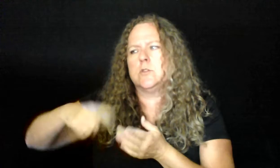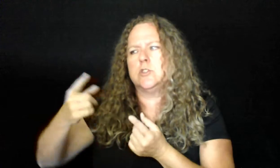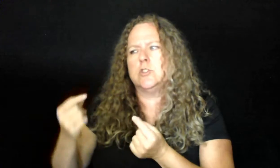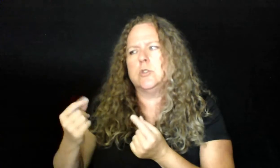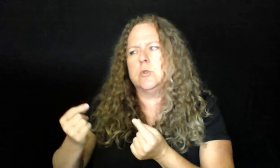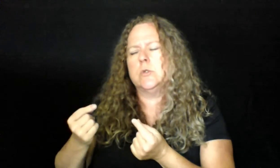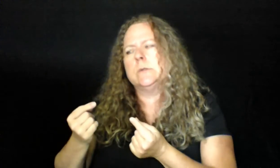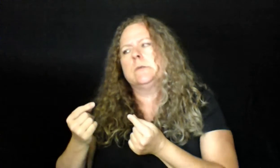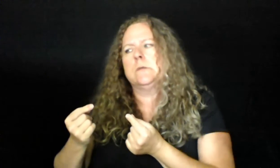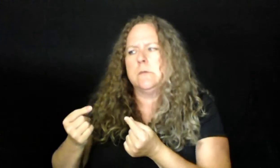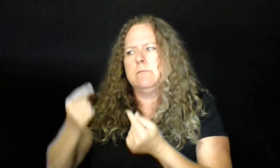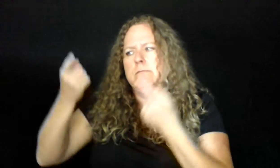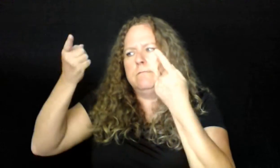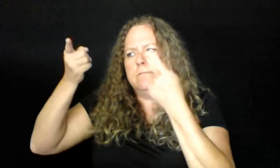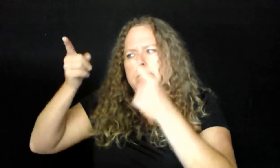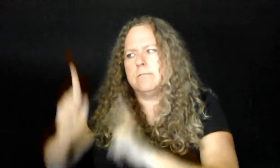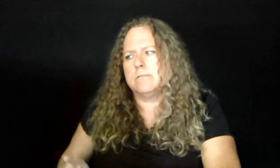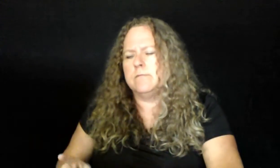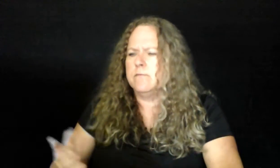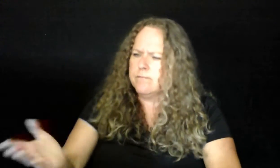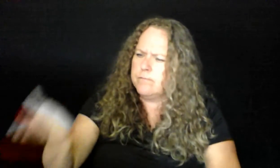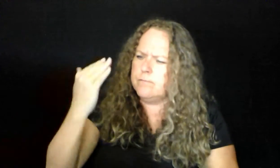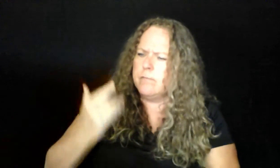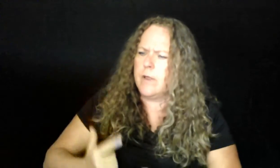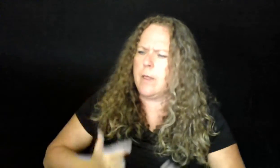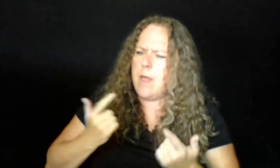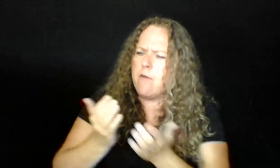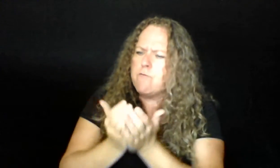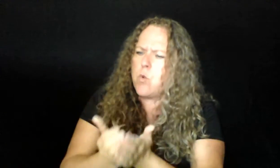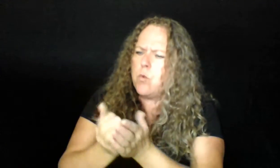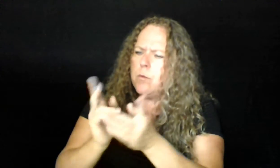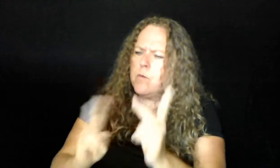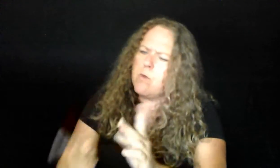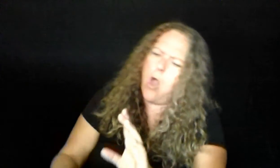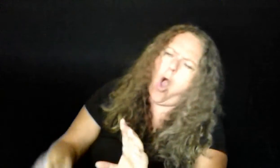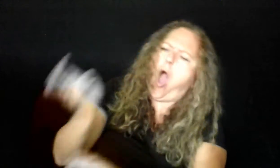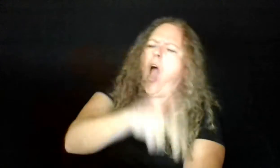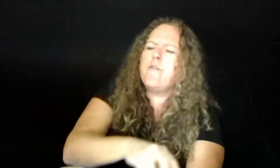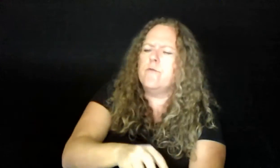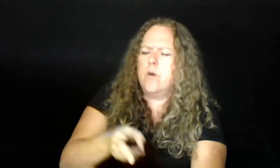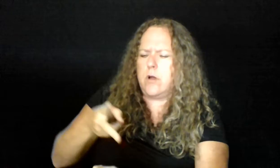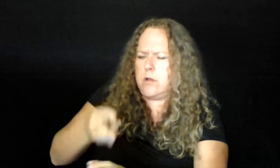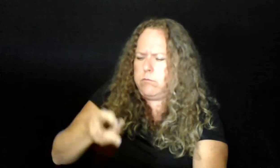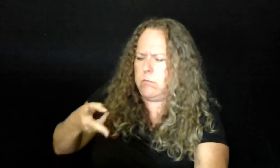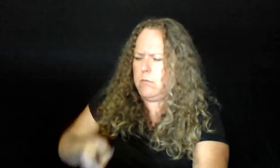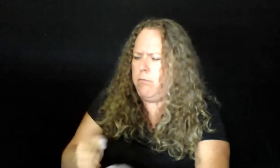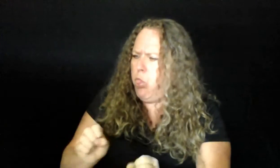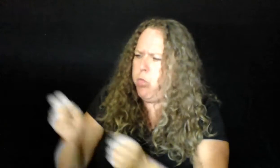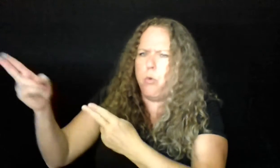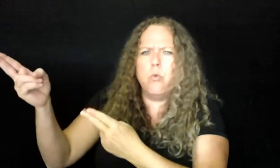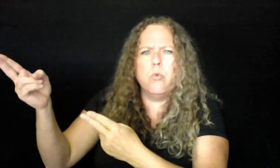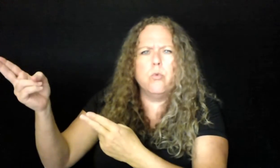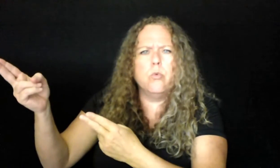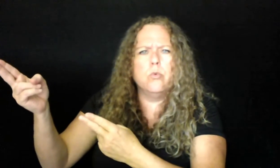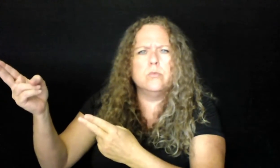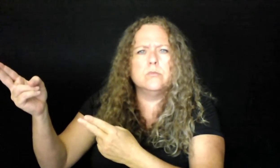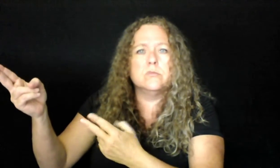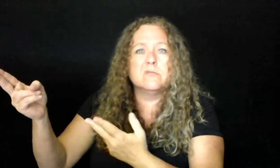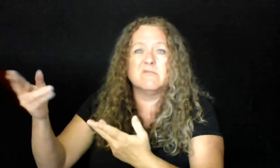the centurion agrees, he pulls them off, they throw away the lifeboat. Some time goes, they eventually cut the ropes, and they end up